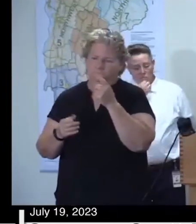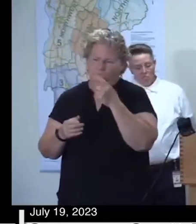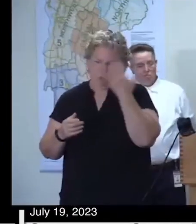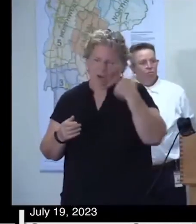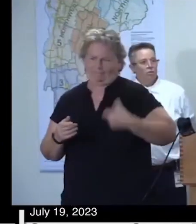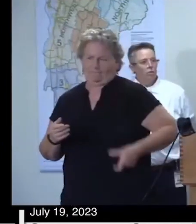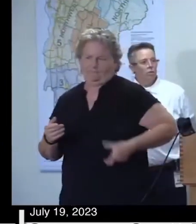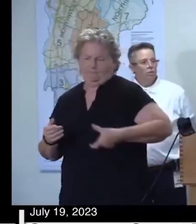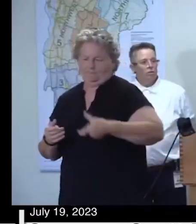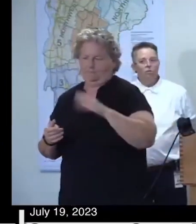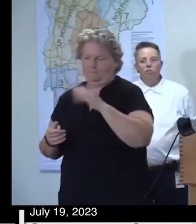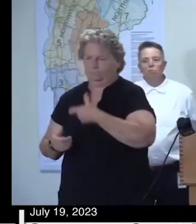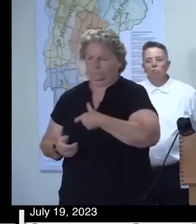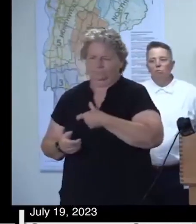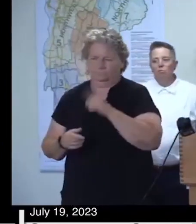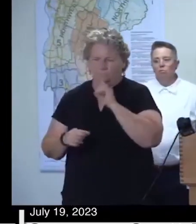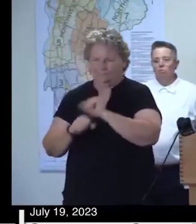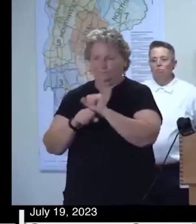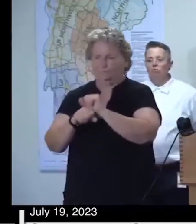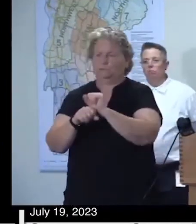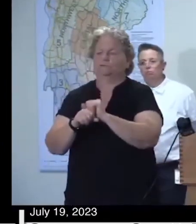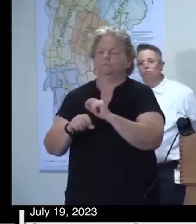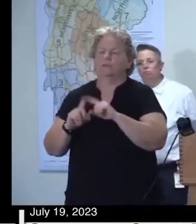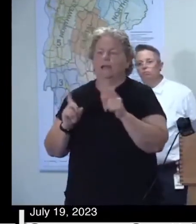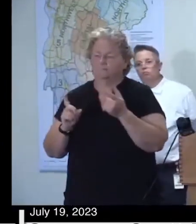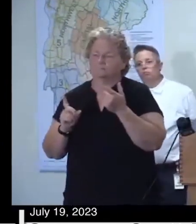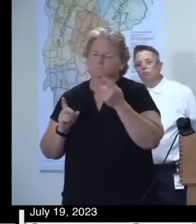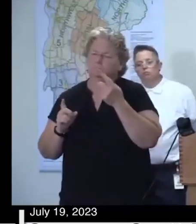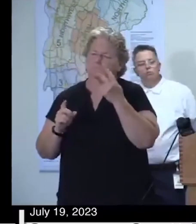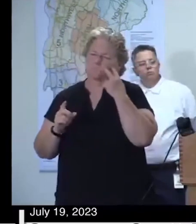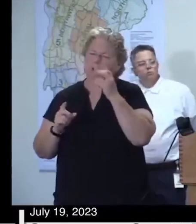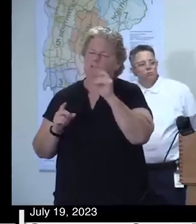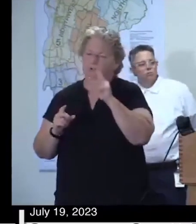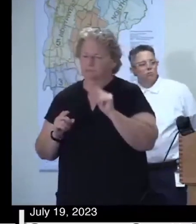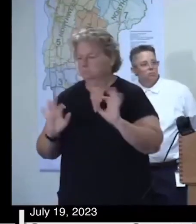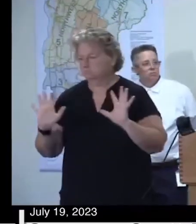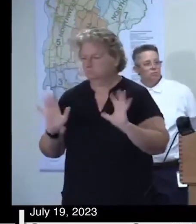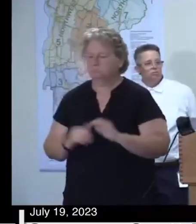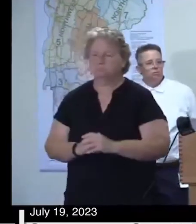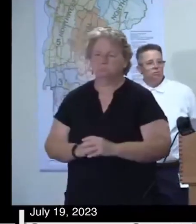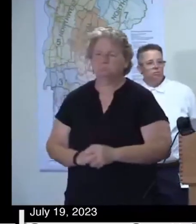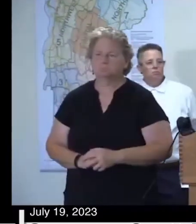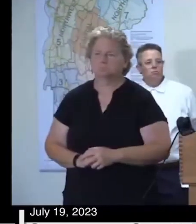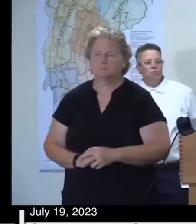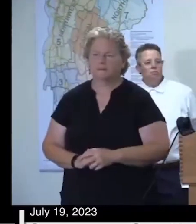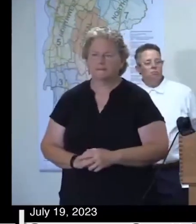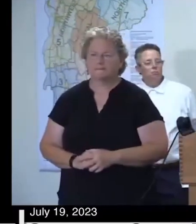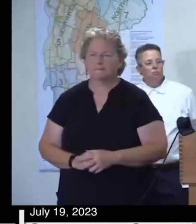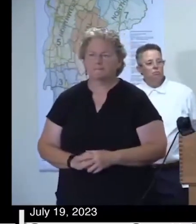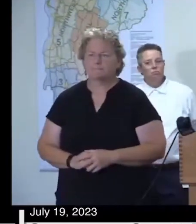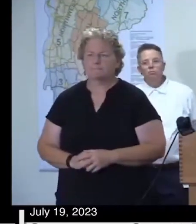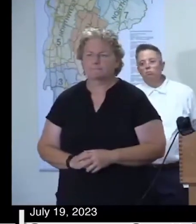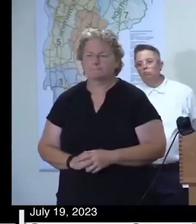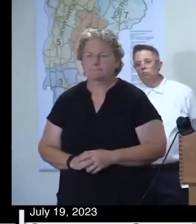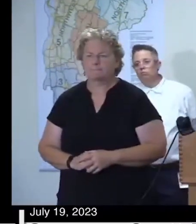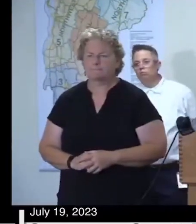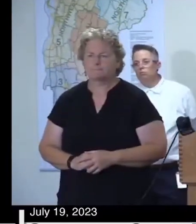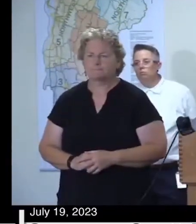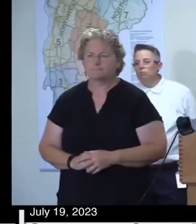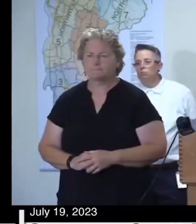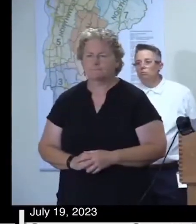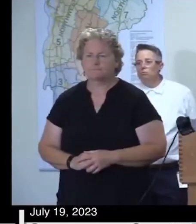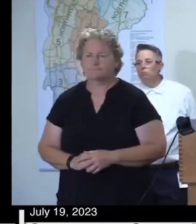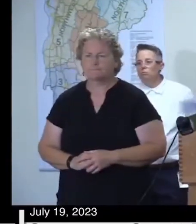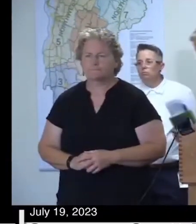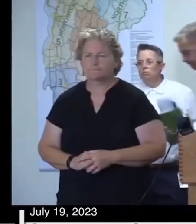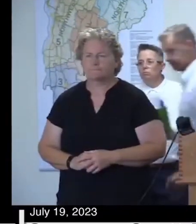assistance, they will not get a phone call. They'll get people knocking on their door, like we talked about, but of course they will be patched. Thank